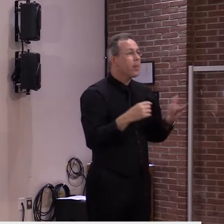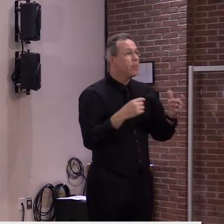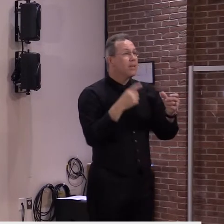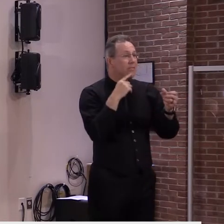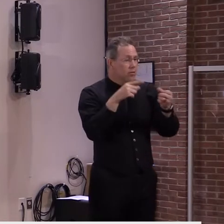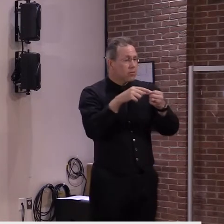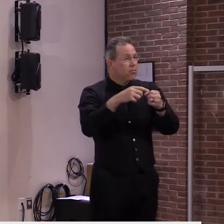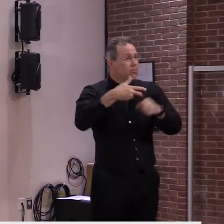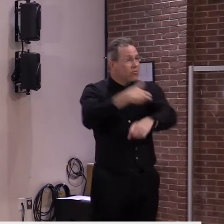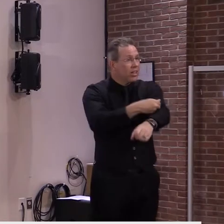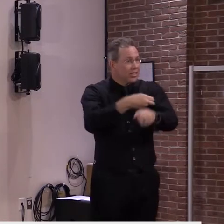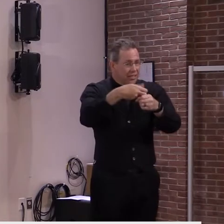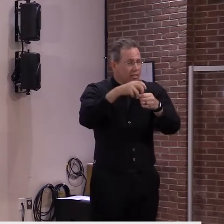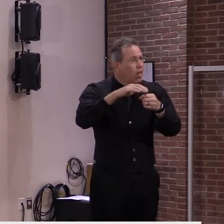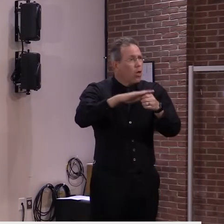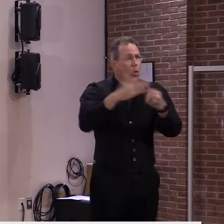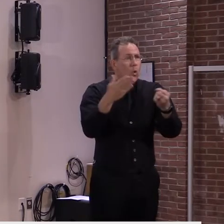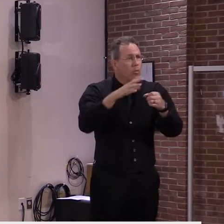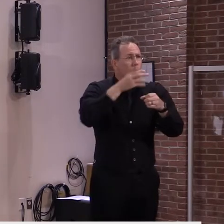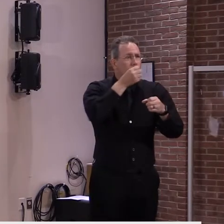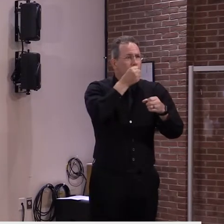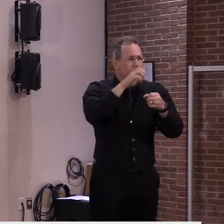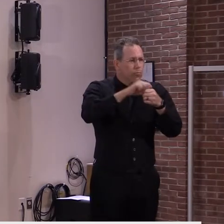careful about. Thank you.